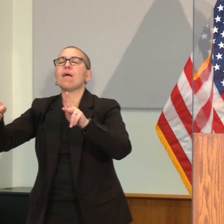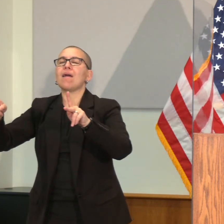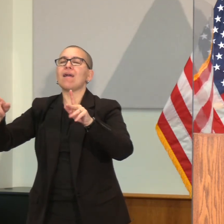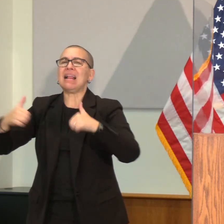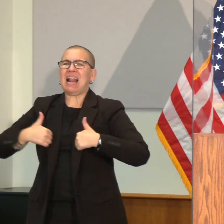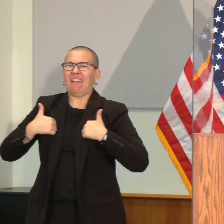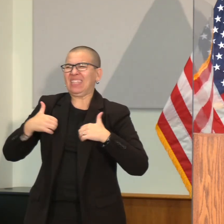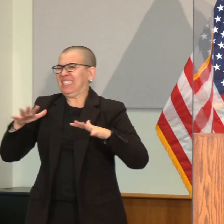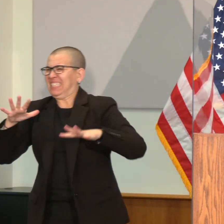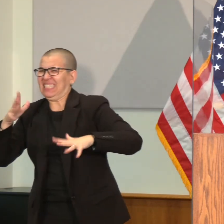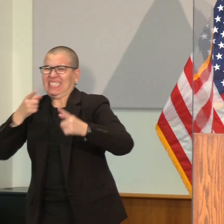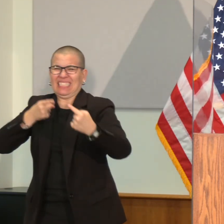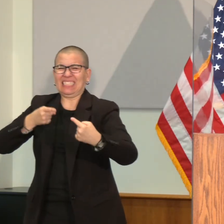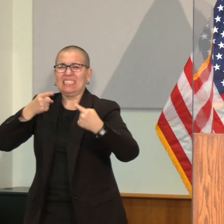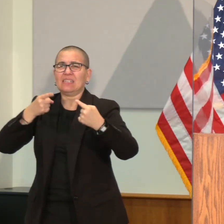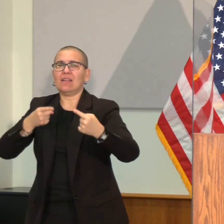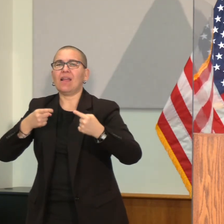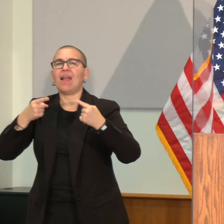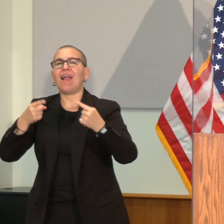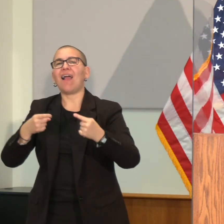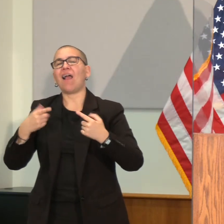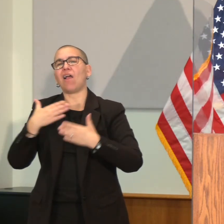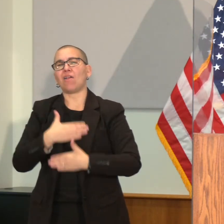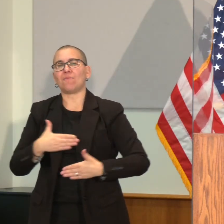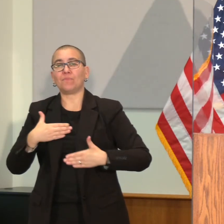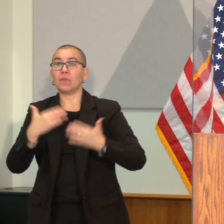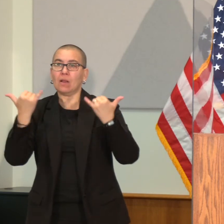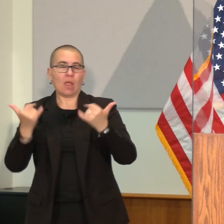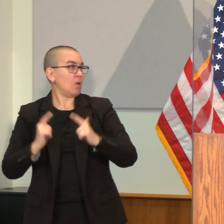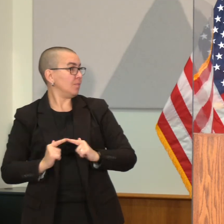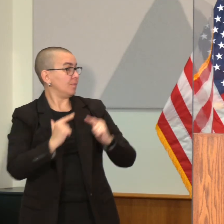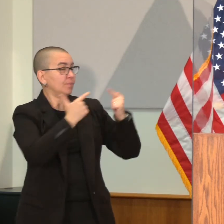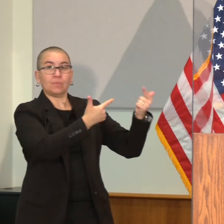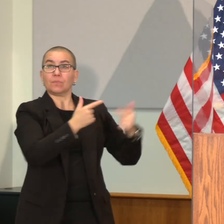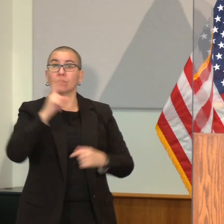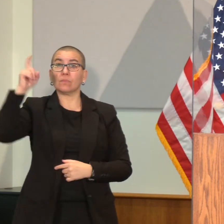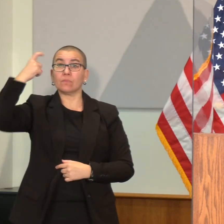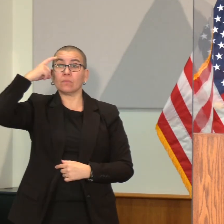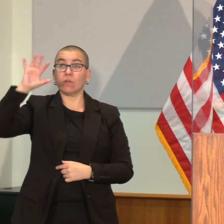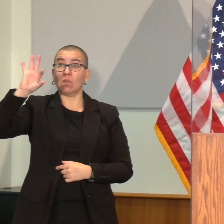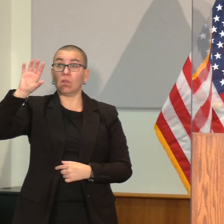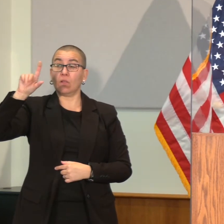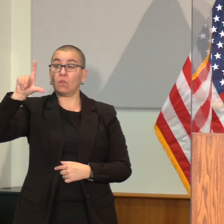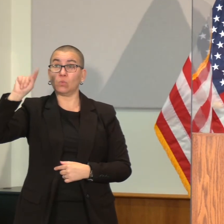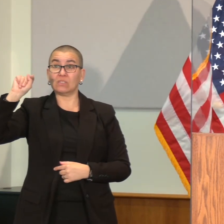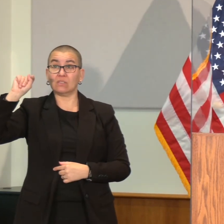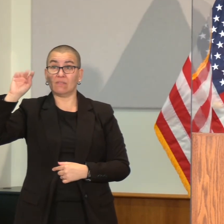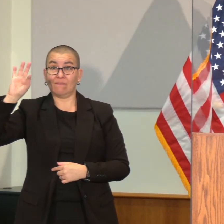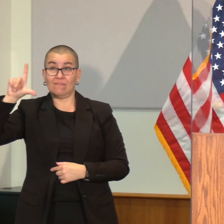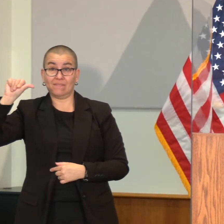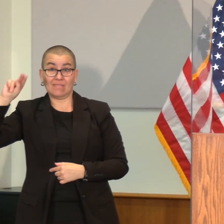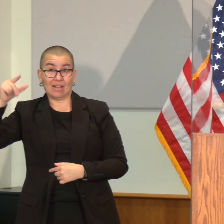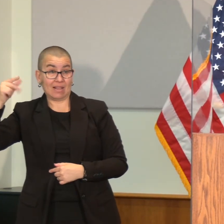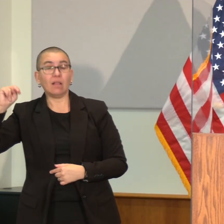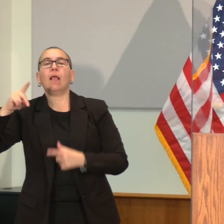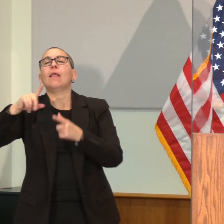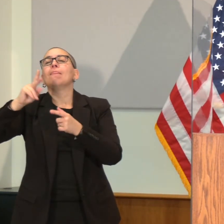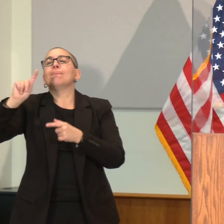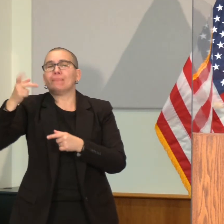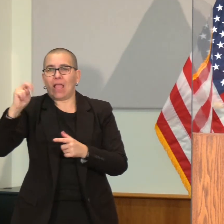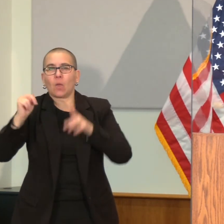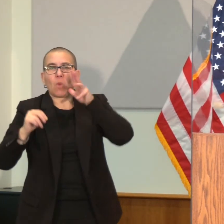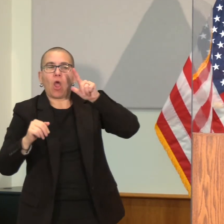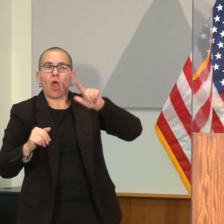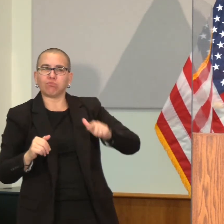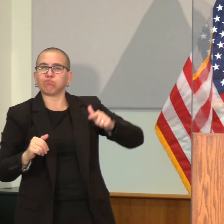going to turn it to the Lieutenant Governor, who will then turn it to the folks who've done the work and written on this. But again, I think that perspective of a lived